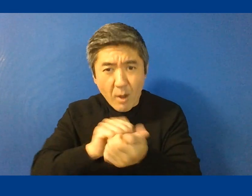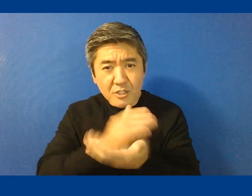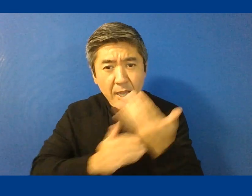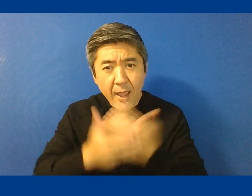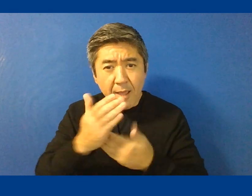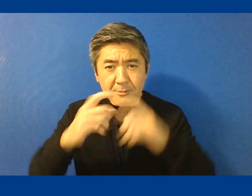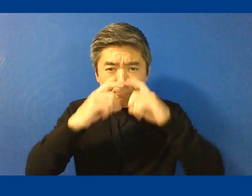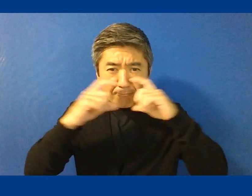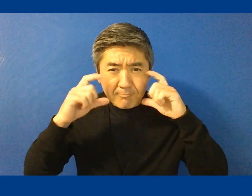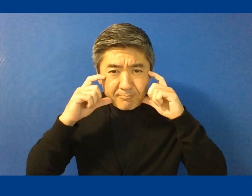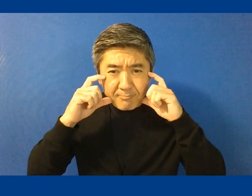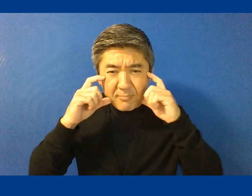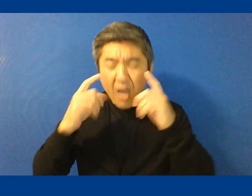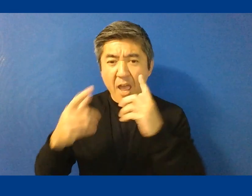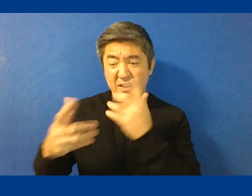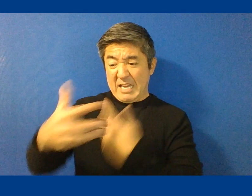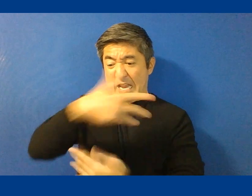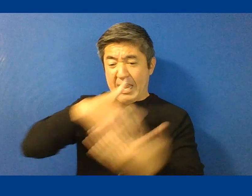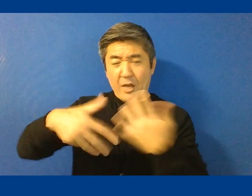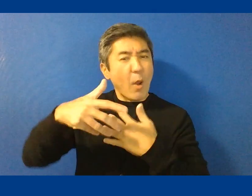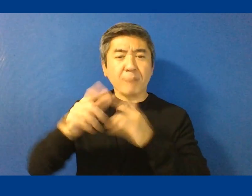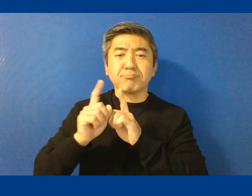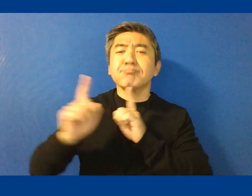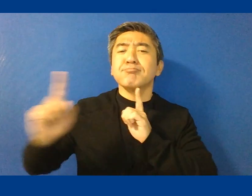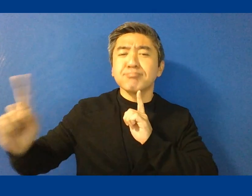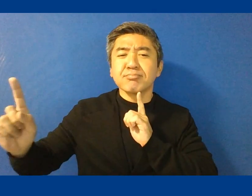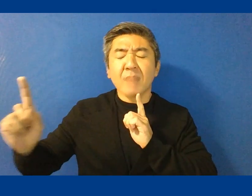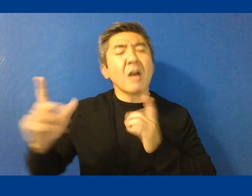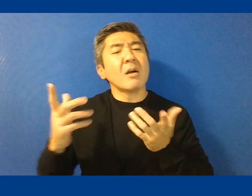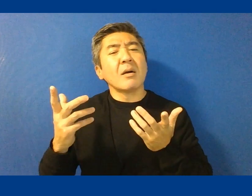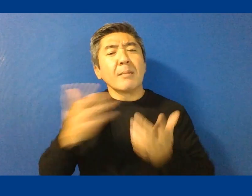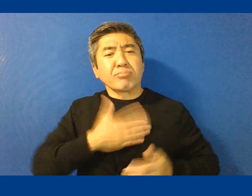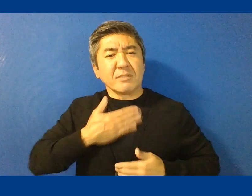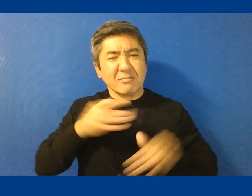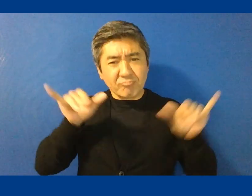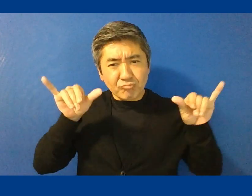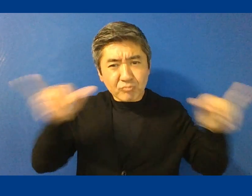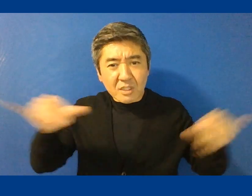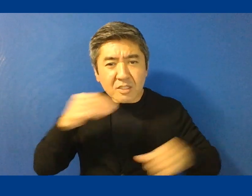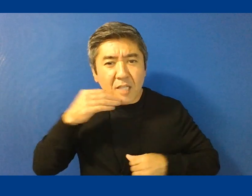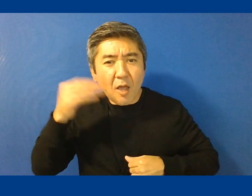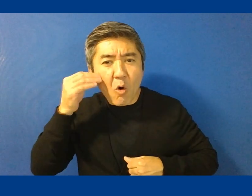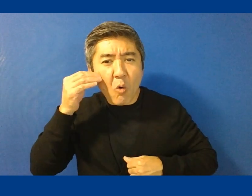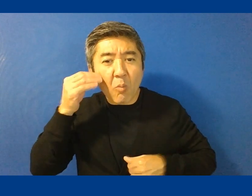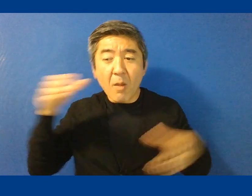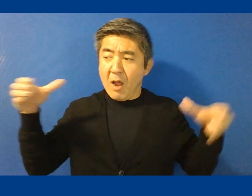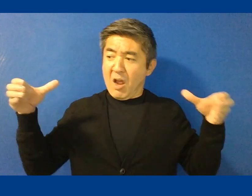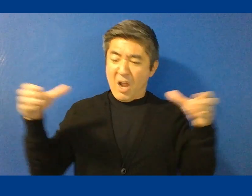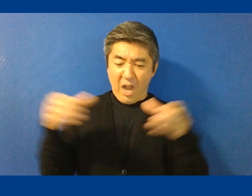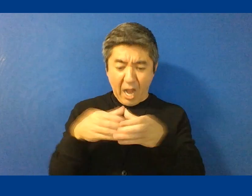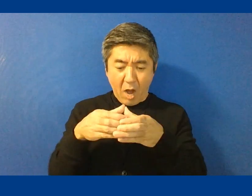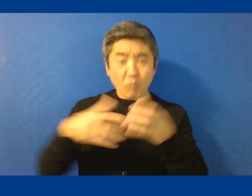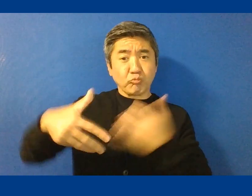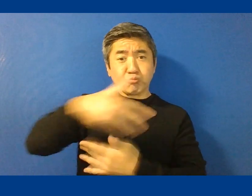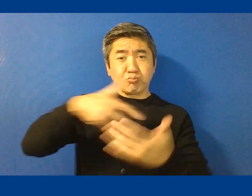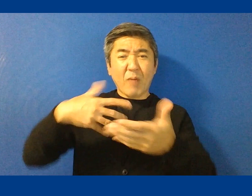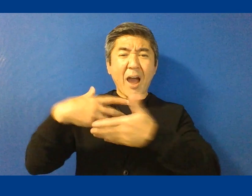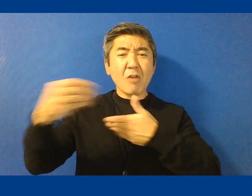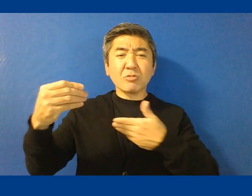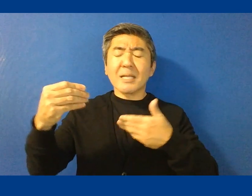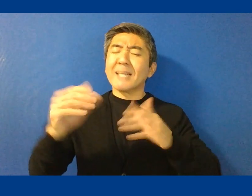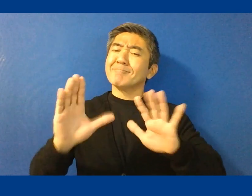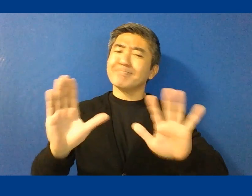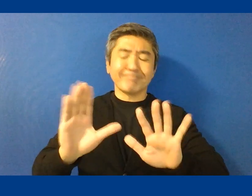another. That means to stay home as much as possible. Refrain from social gatherings or public outings. If you